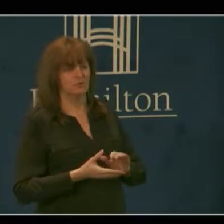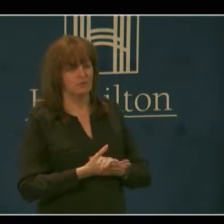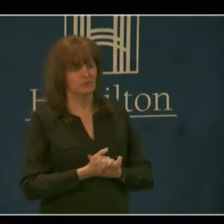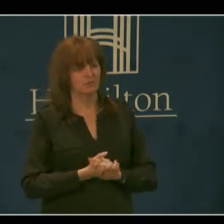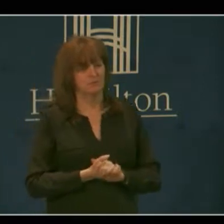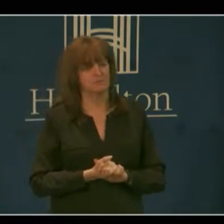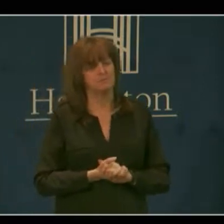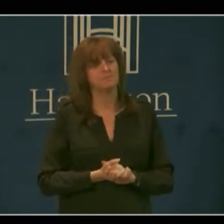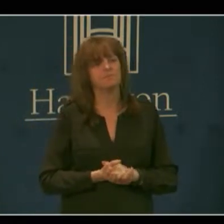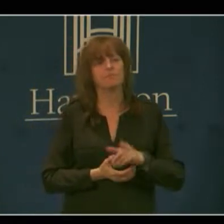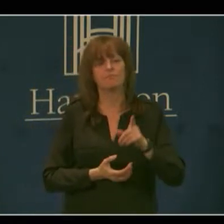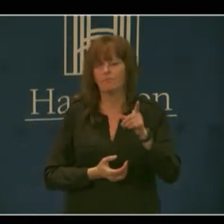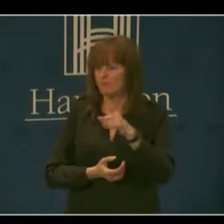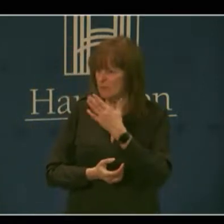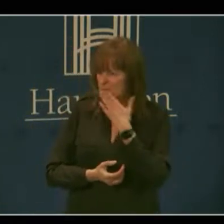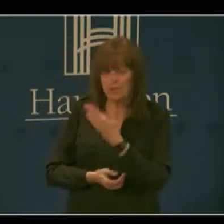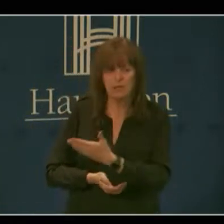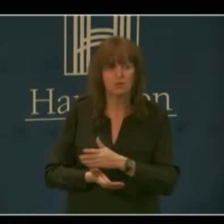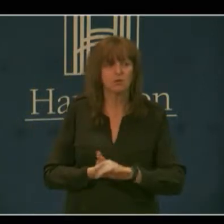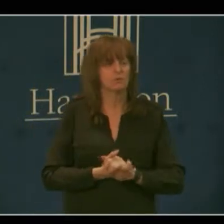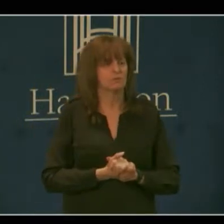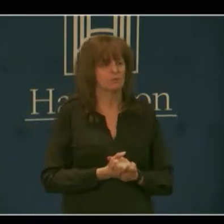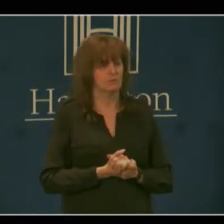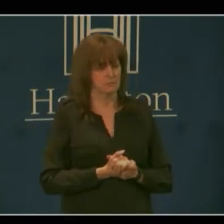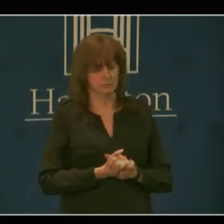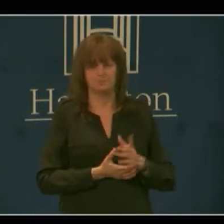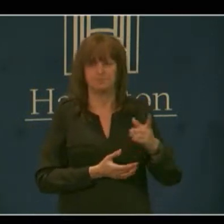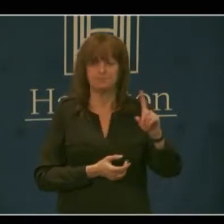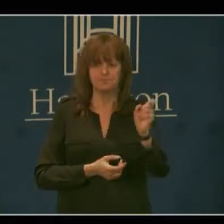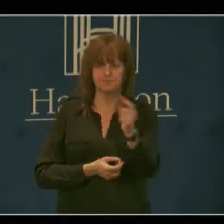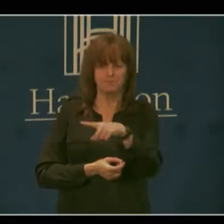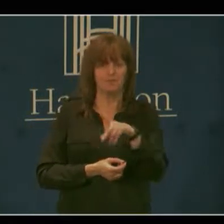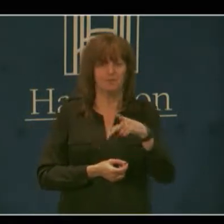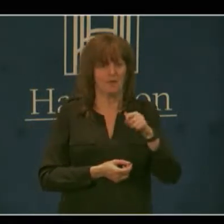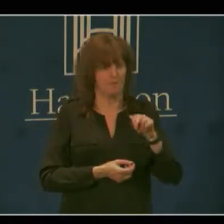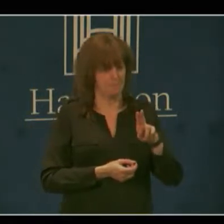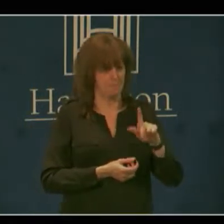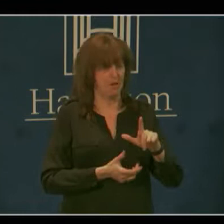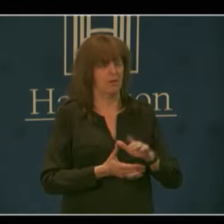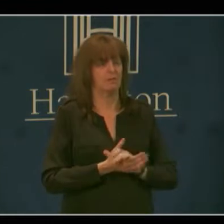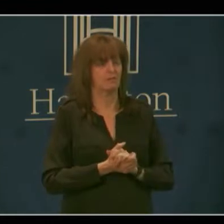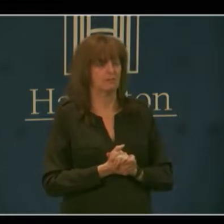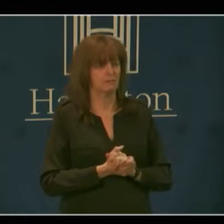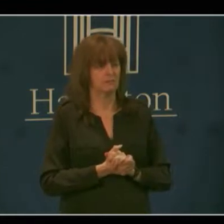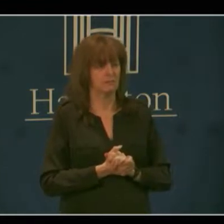What will the city be able to do to help residents with their tax payments?